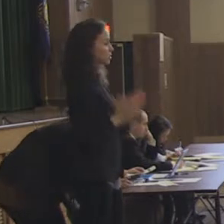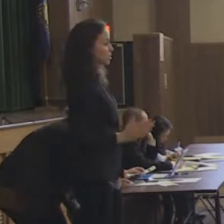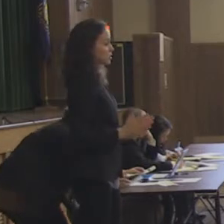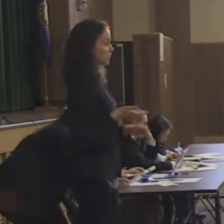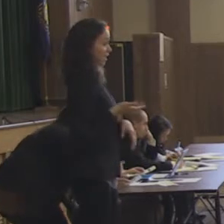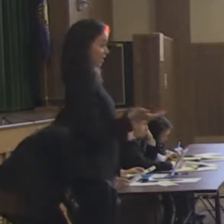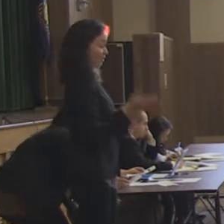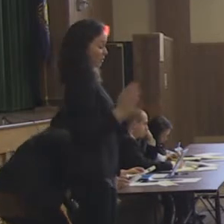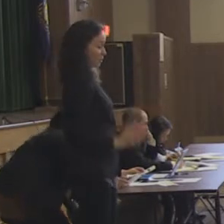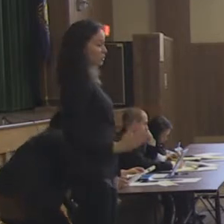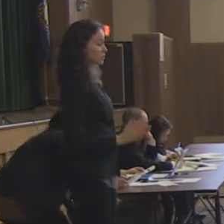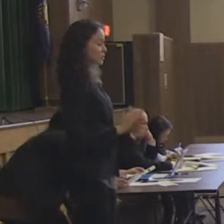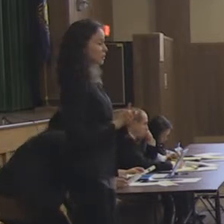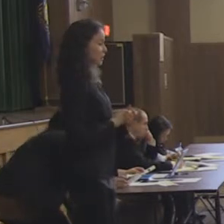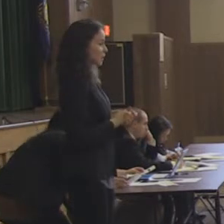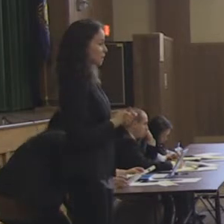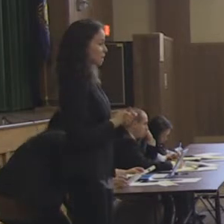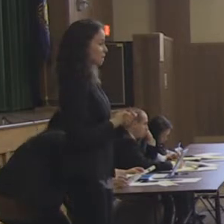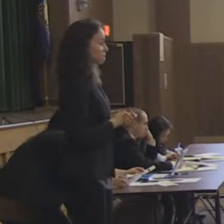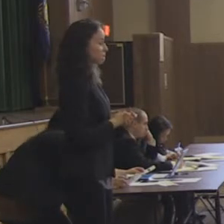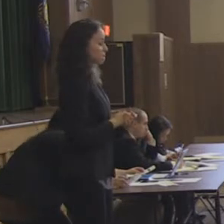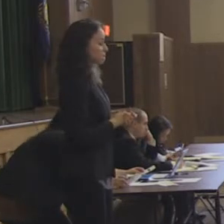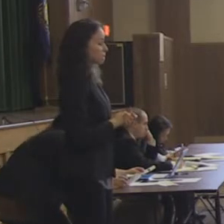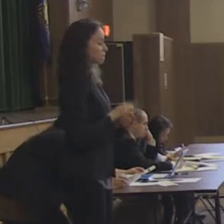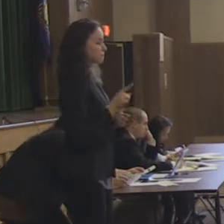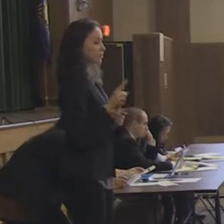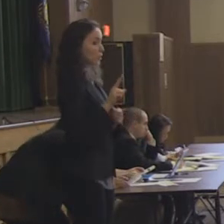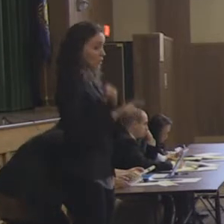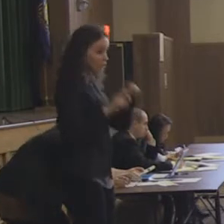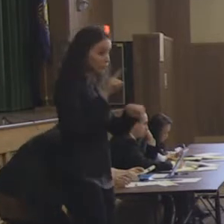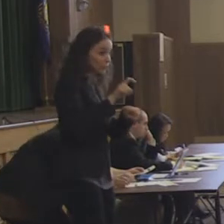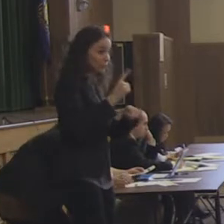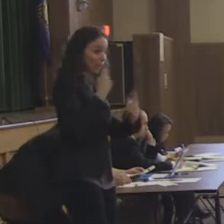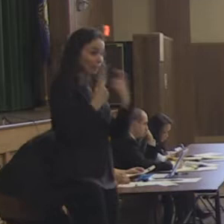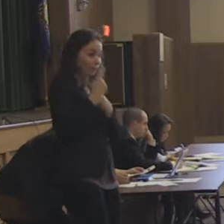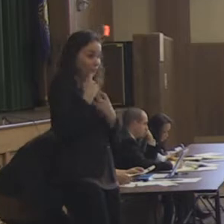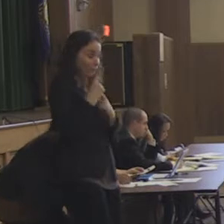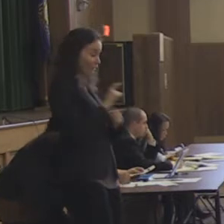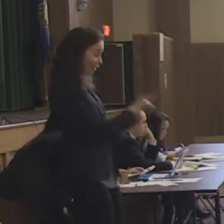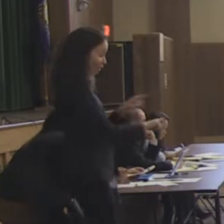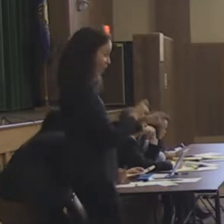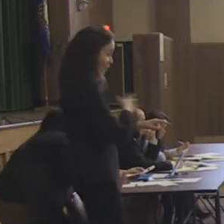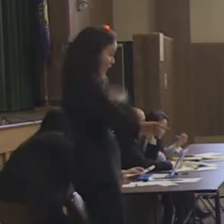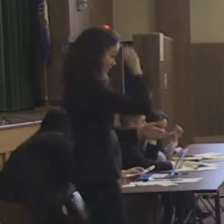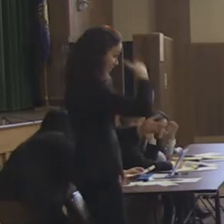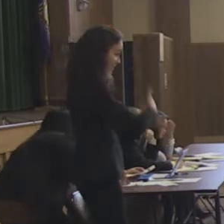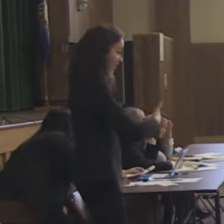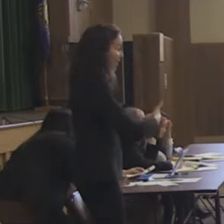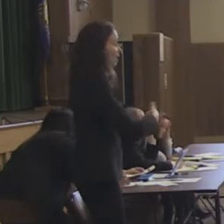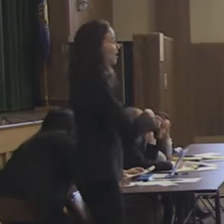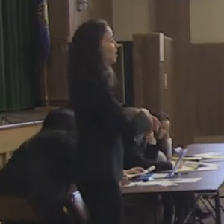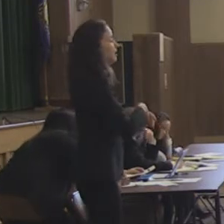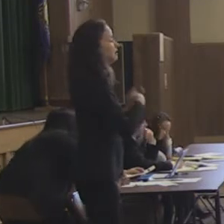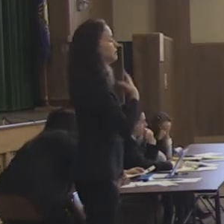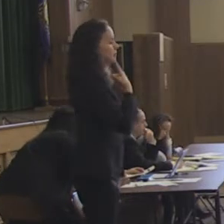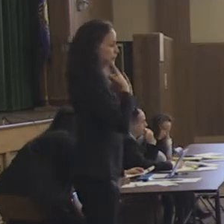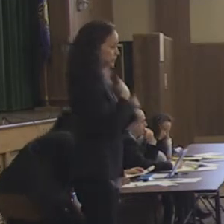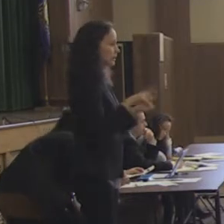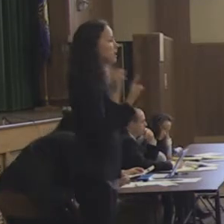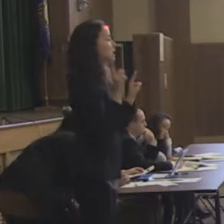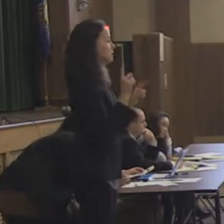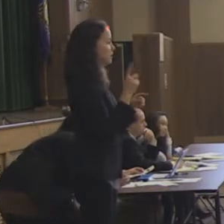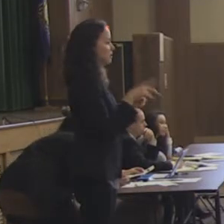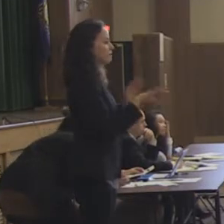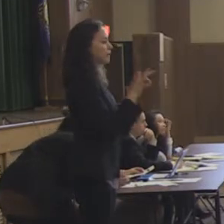we were interviewed for. We interviewed him, he interviewed us, he interviewed my son, and we found the places